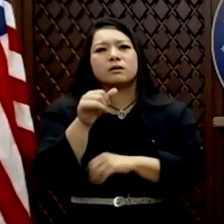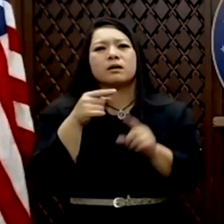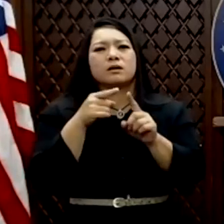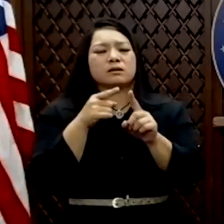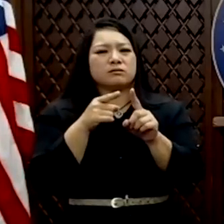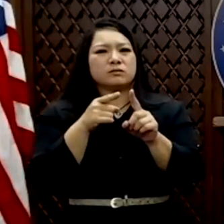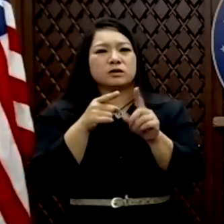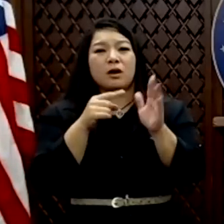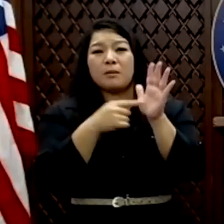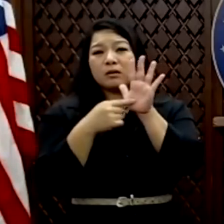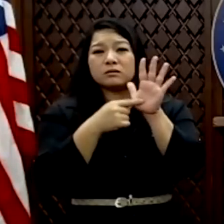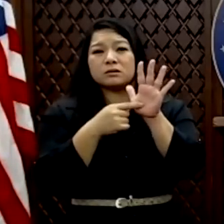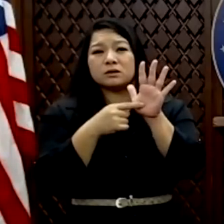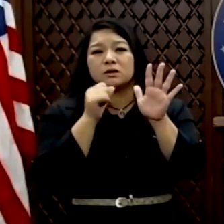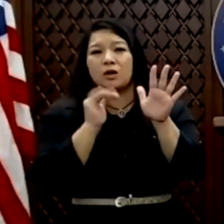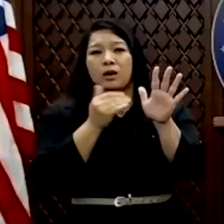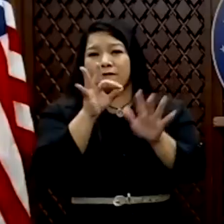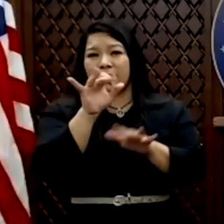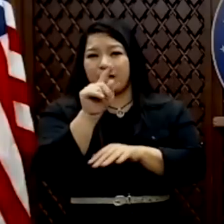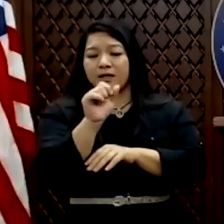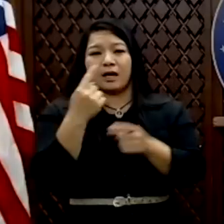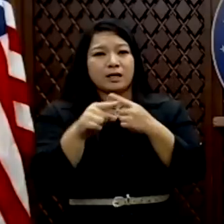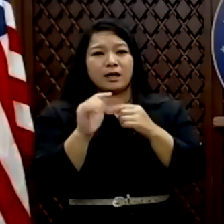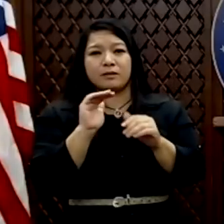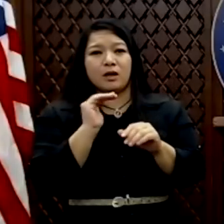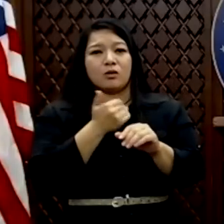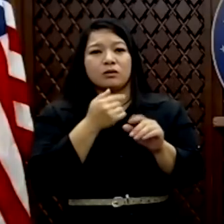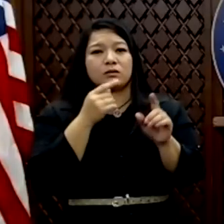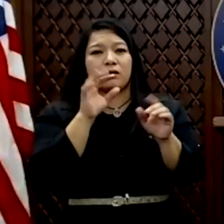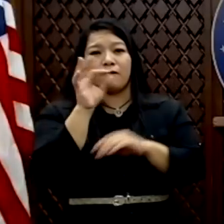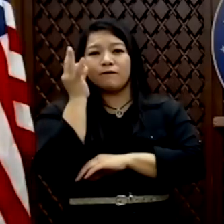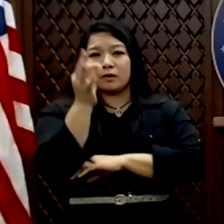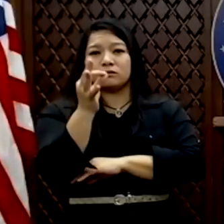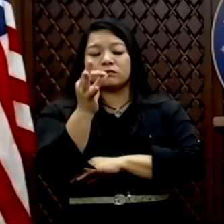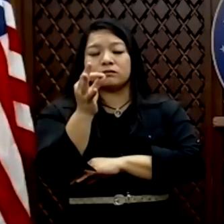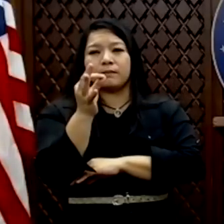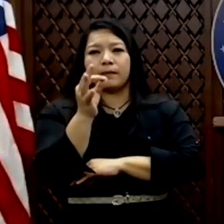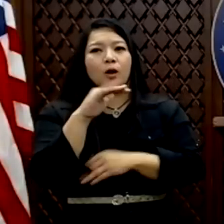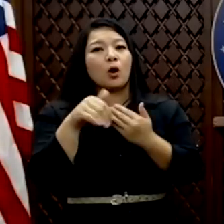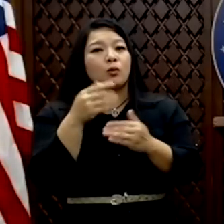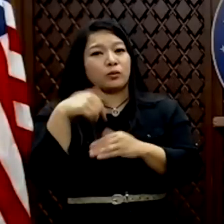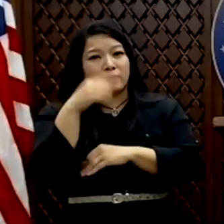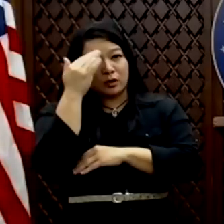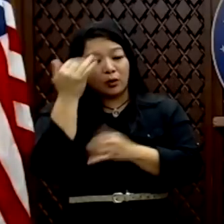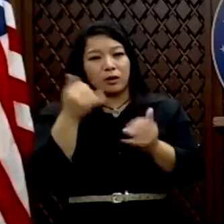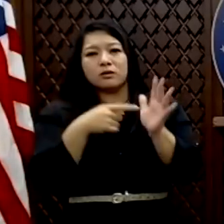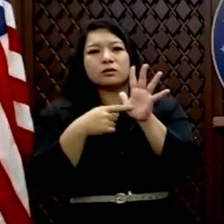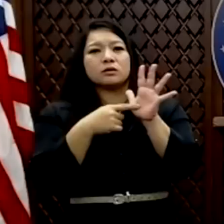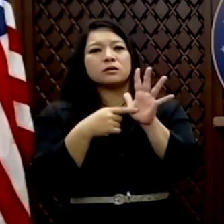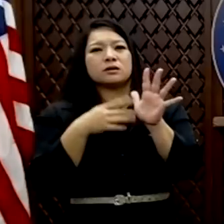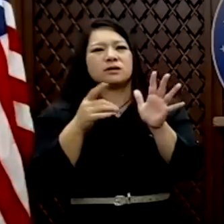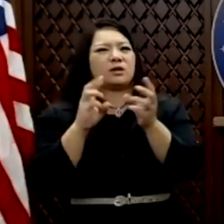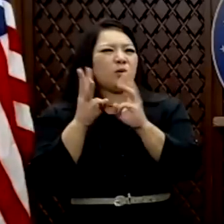is not our fate, and it cannot be our fate. And all it is a model, and it's like a weather